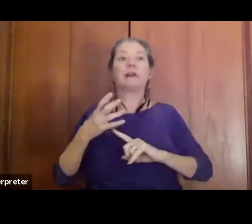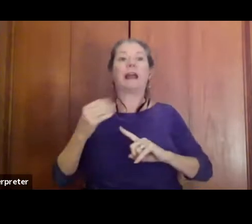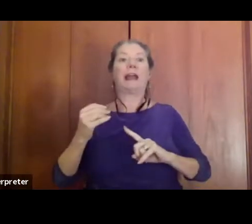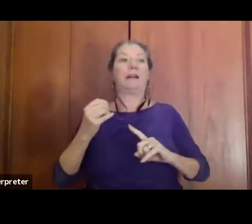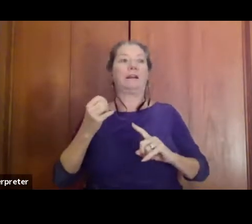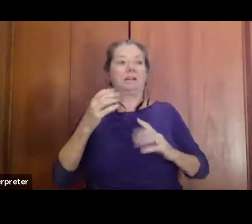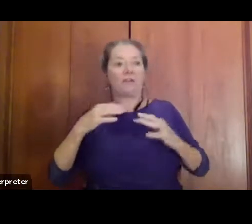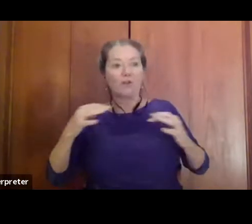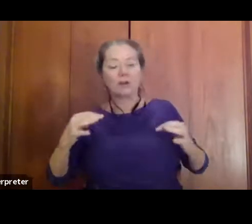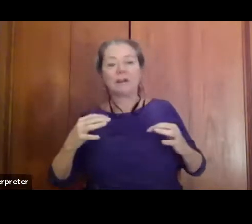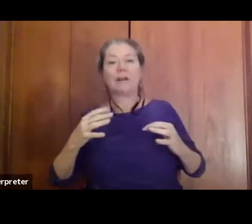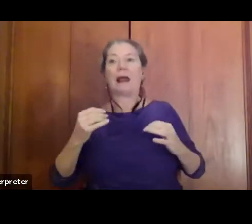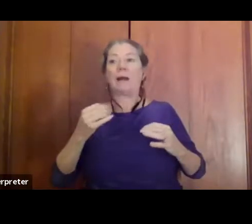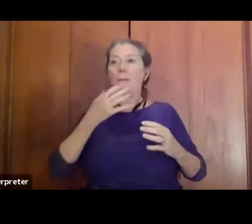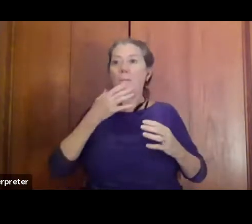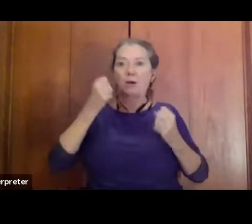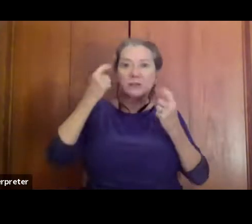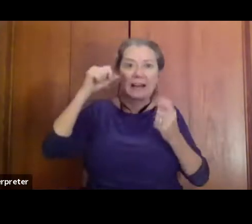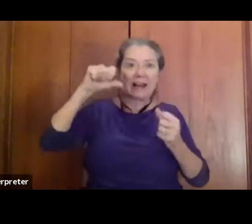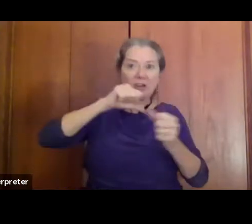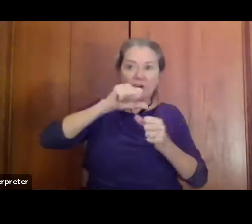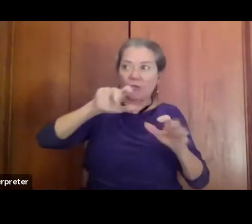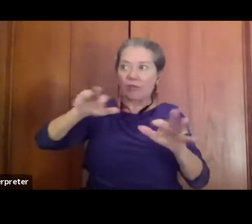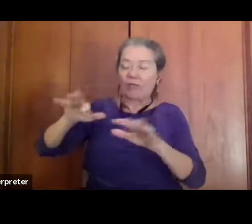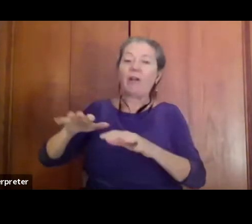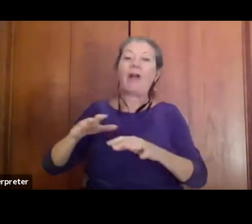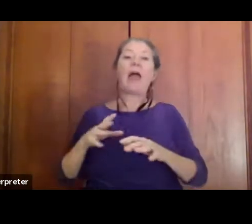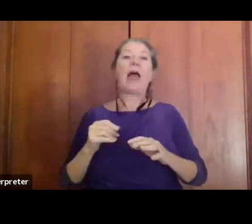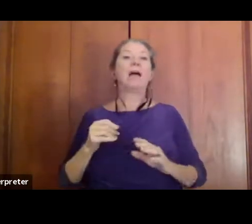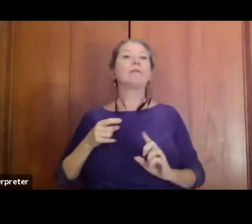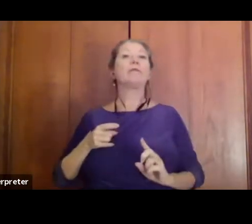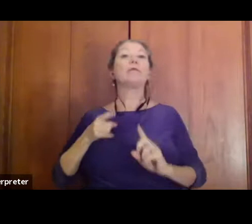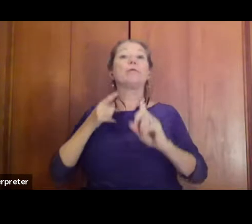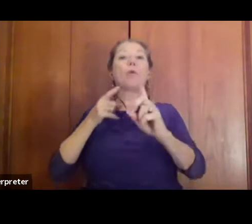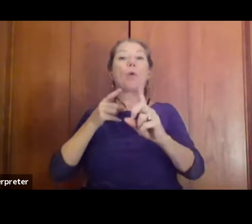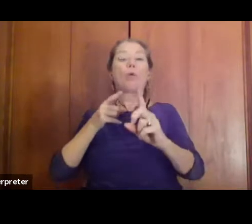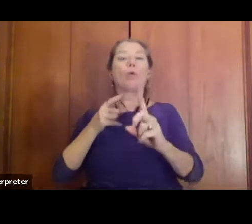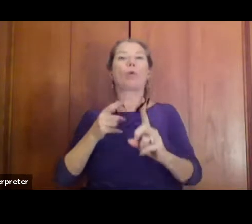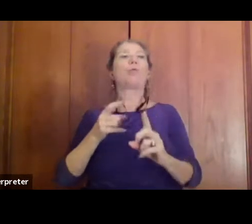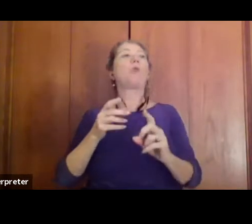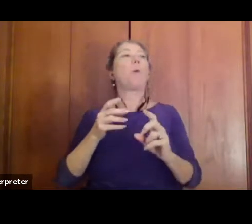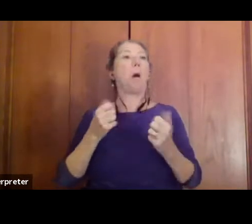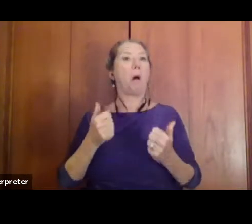one another and ultimately see that we have more